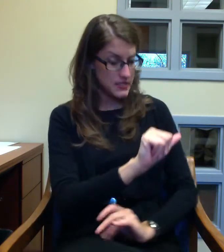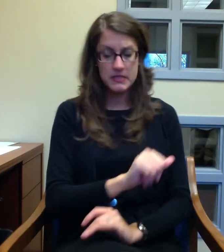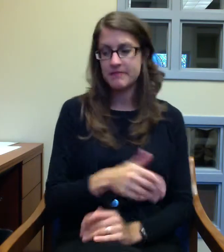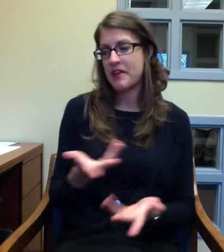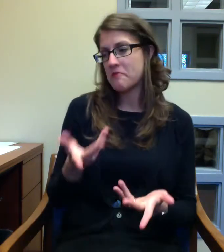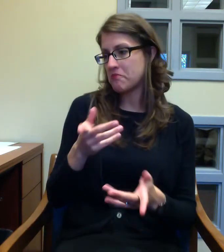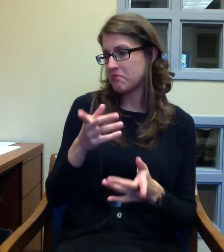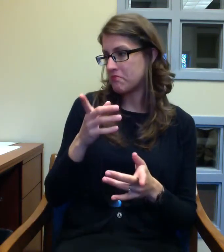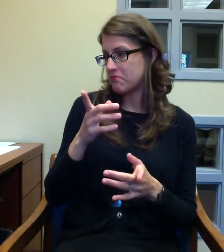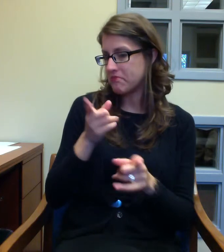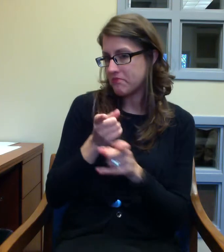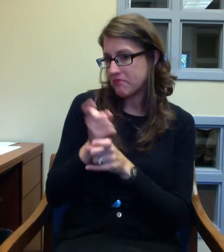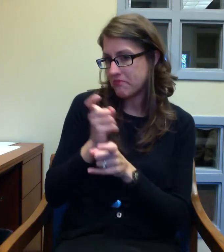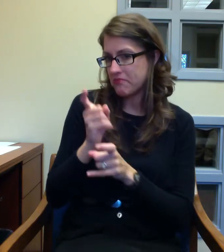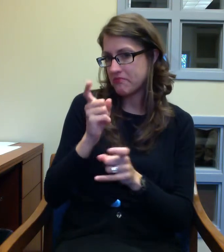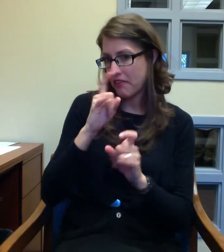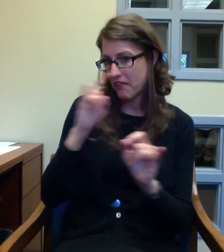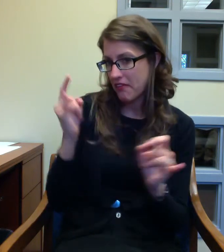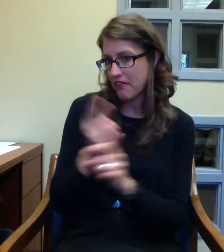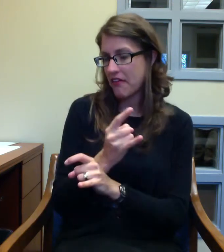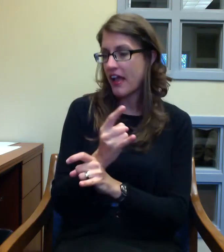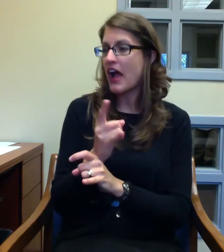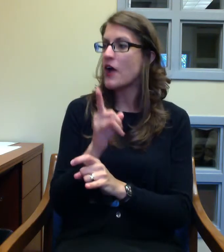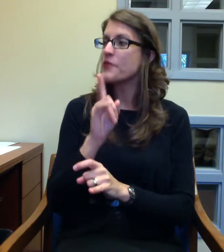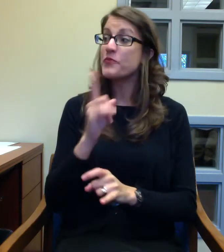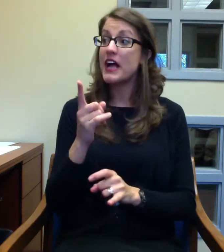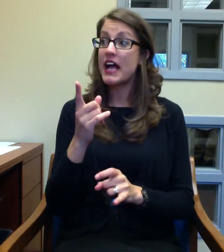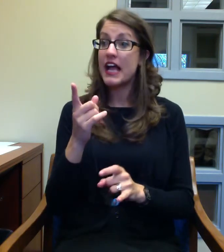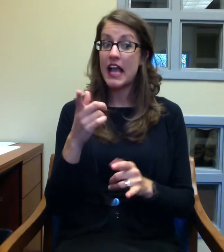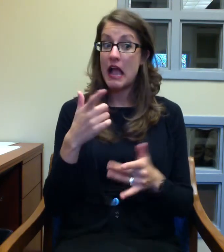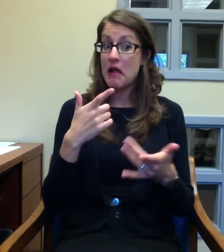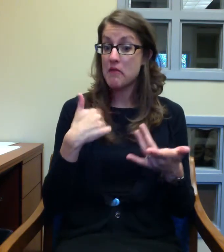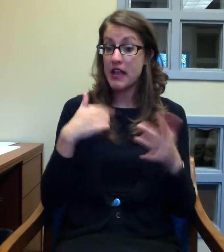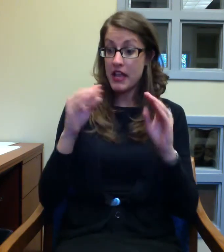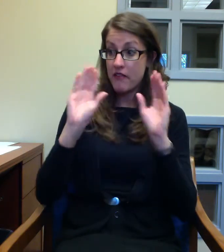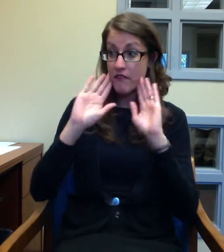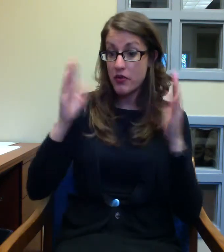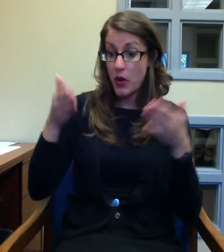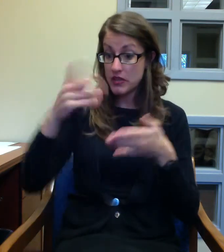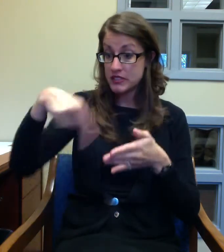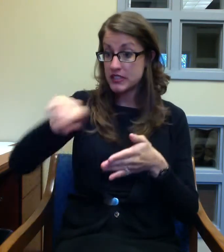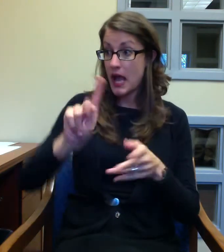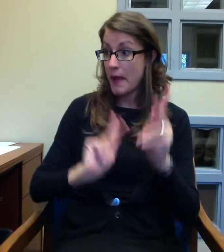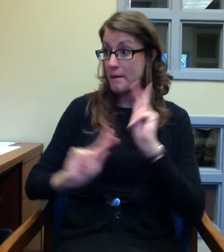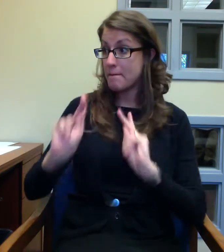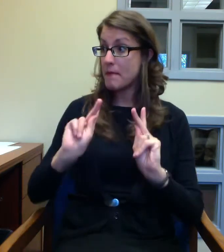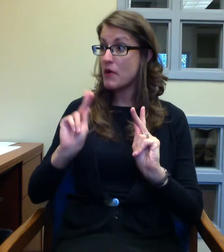jokingly, that I really specialize in helping people live with stuff they didn't necessarily want to live with, but had